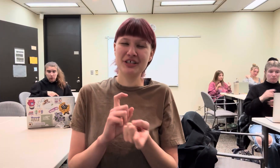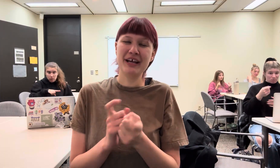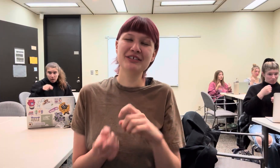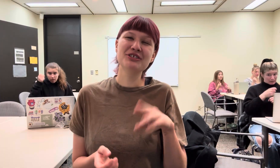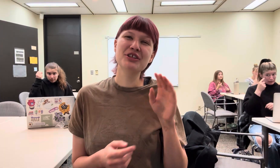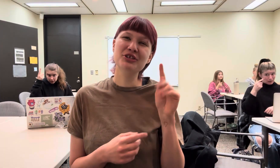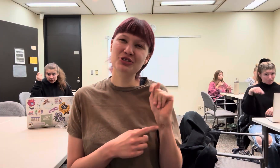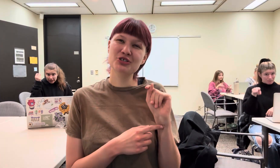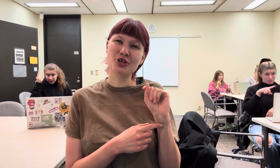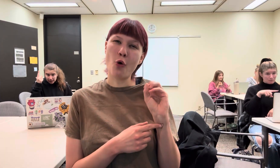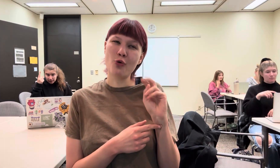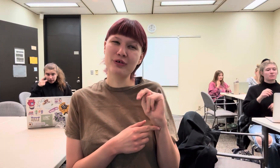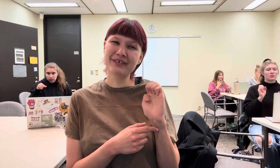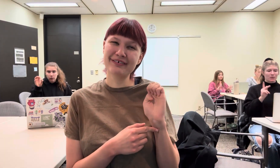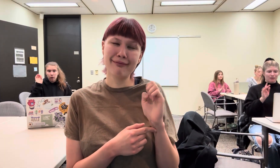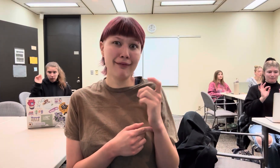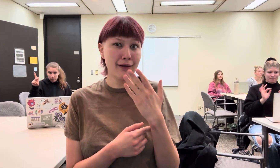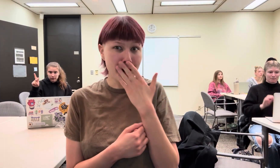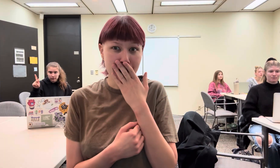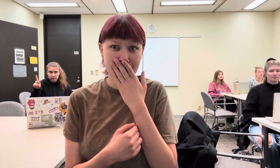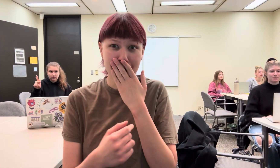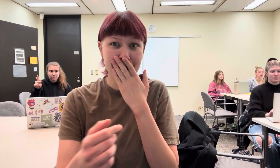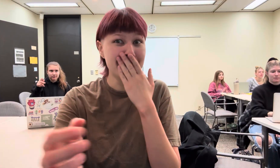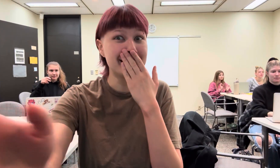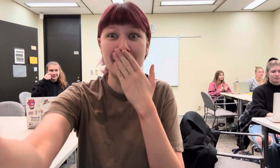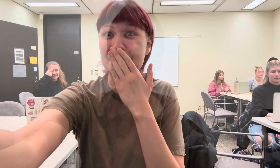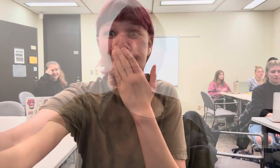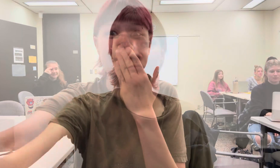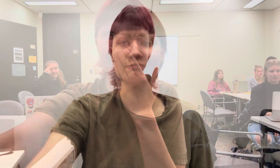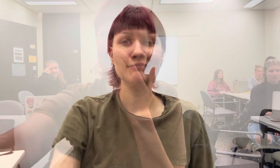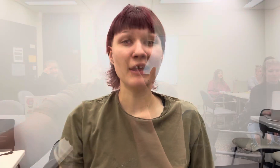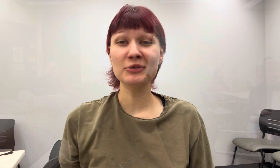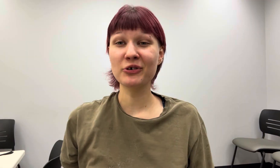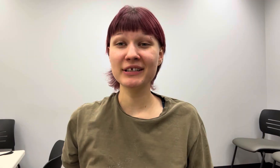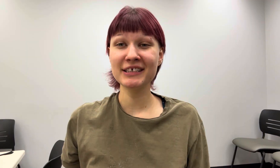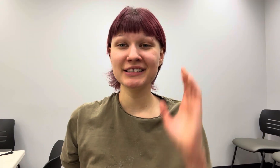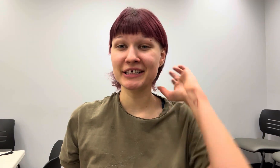Yeah. Okay. Holy crap. That was crazy. That was crazy indeed.